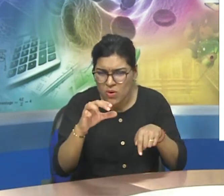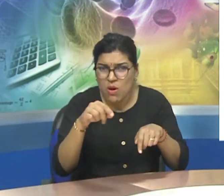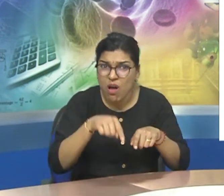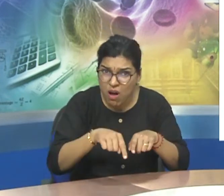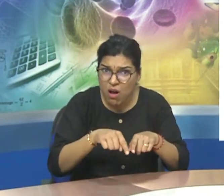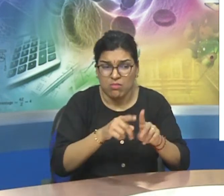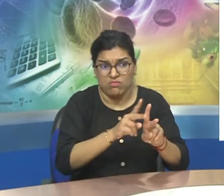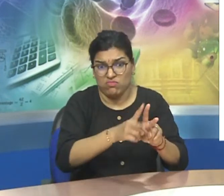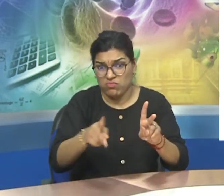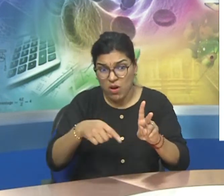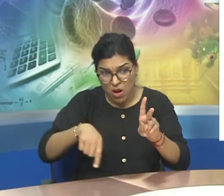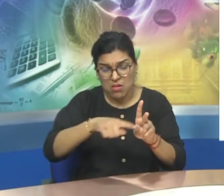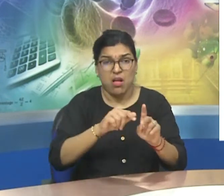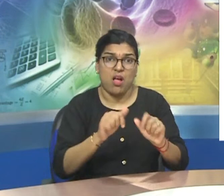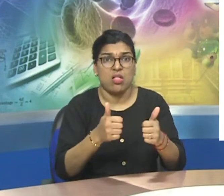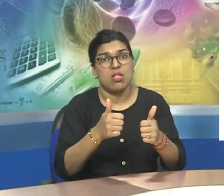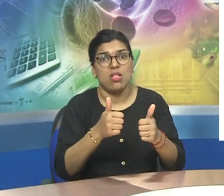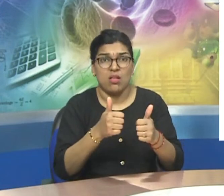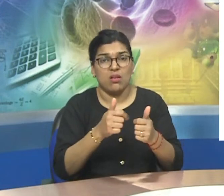mountains are present.